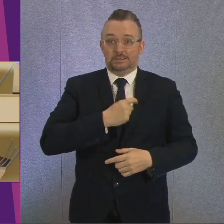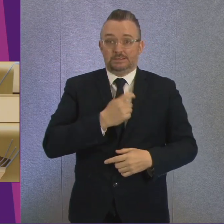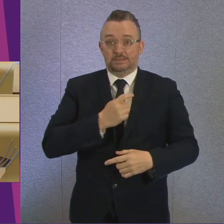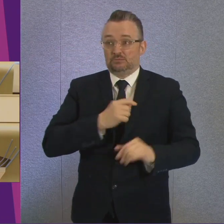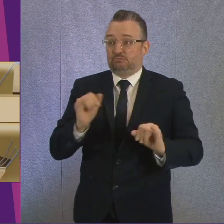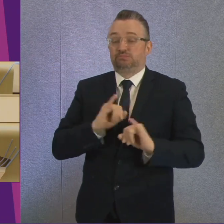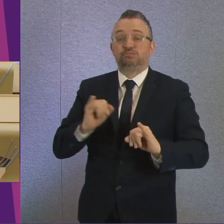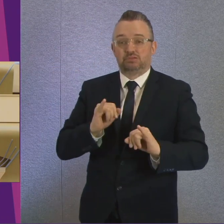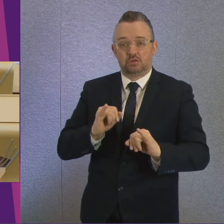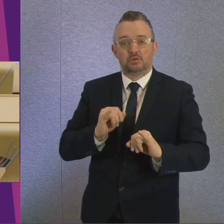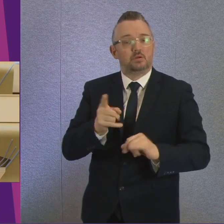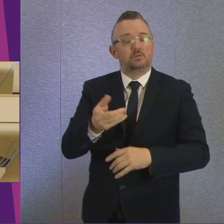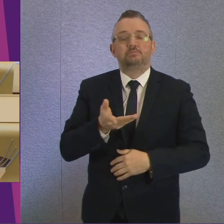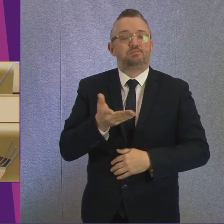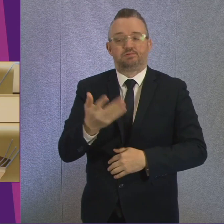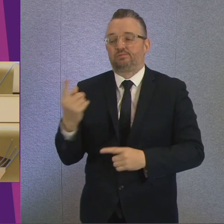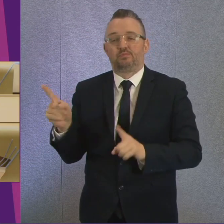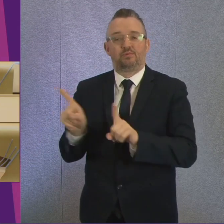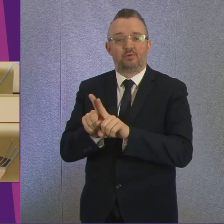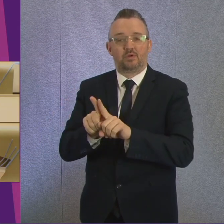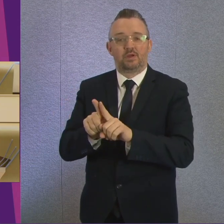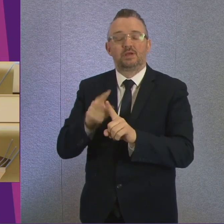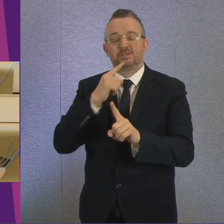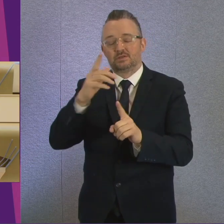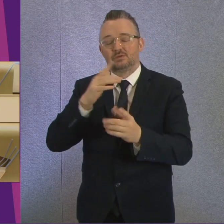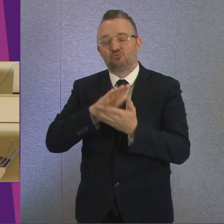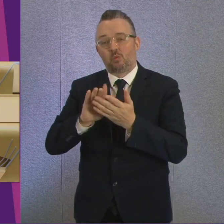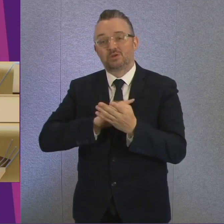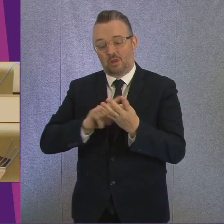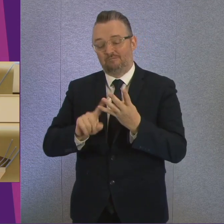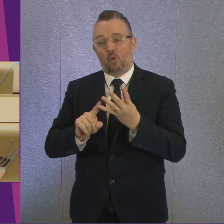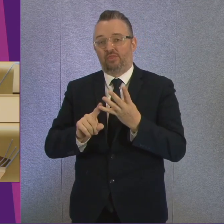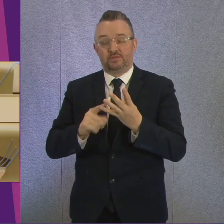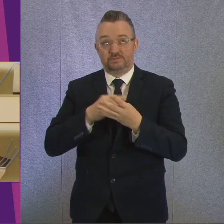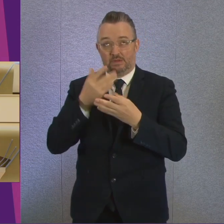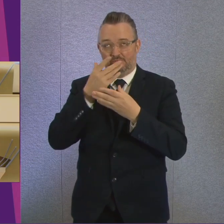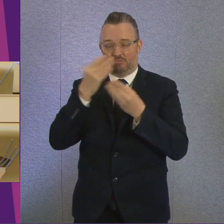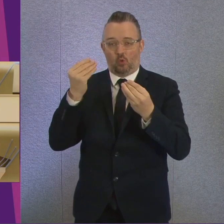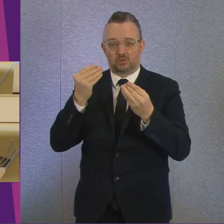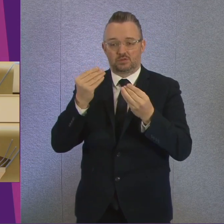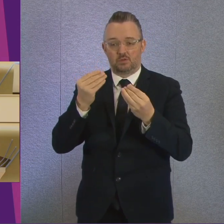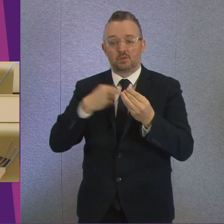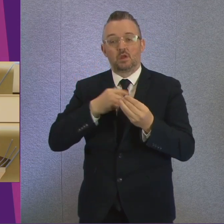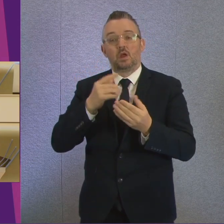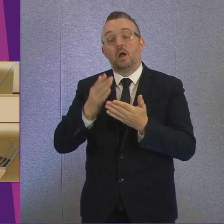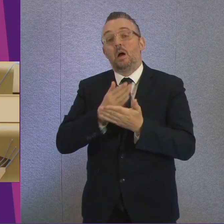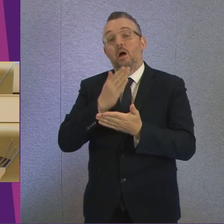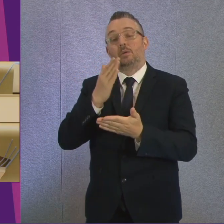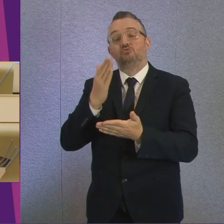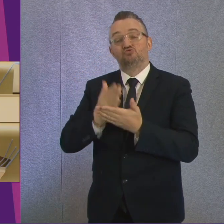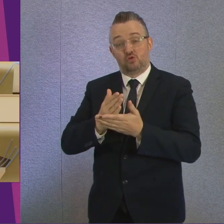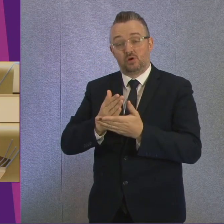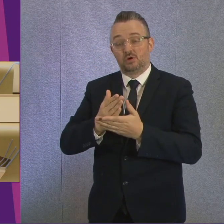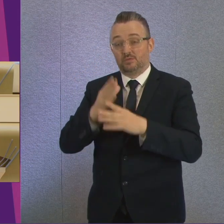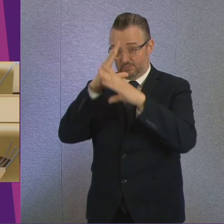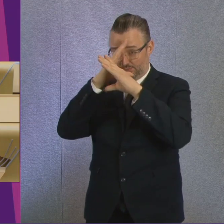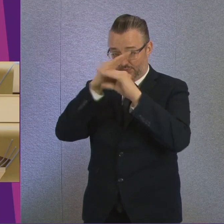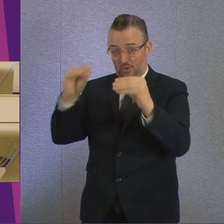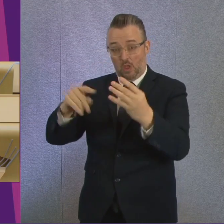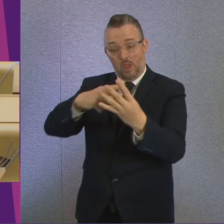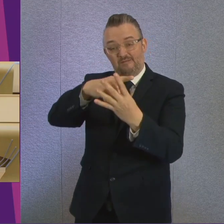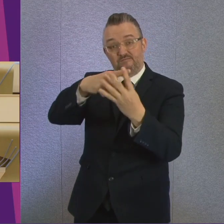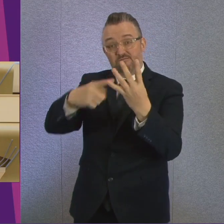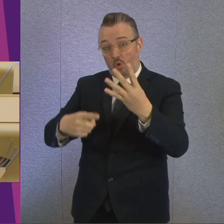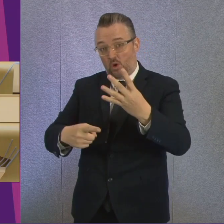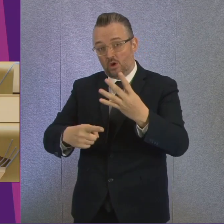And the fourth one I can't remember, forgive me. But we will, I will make sure that all members know all four of those